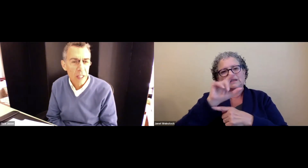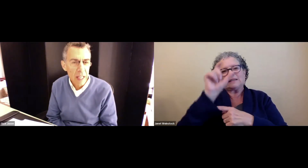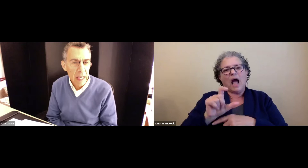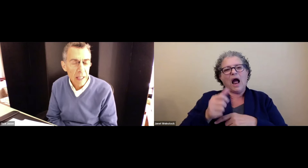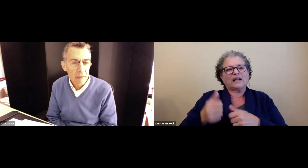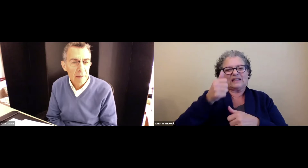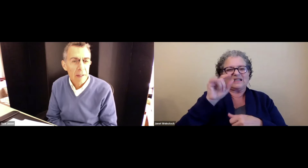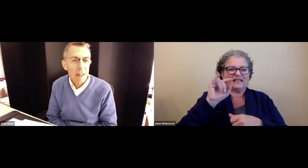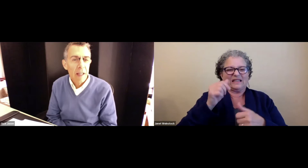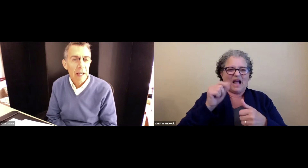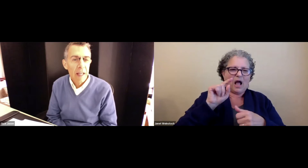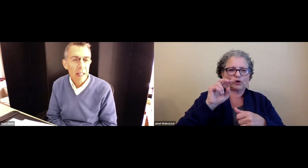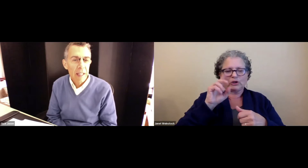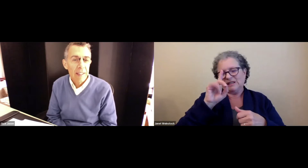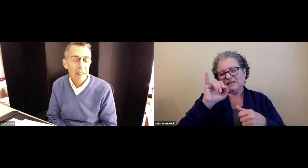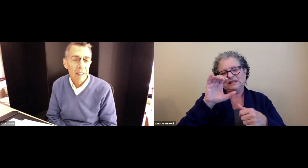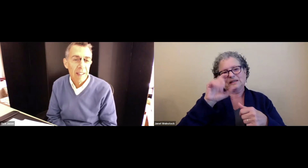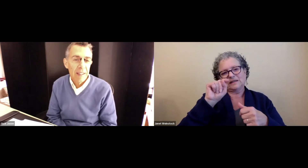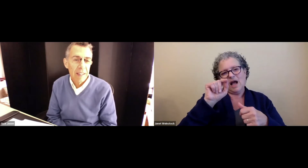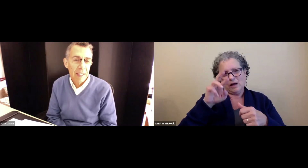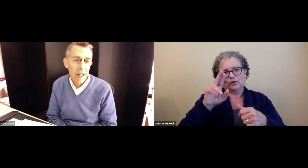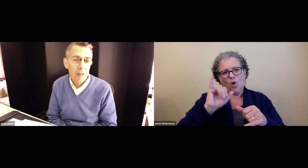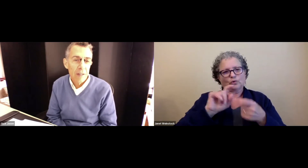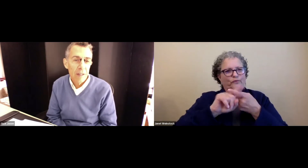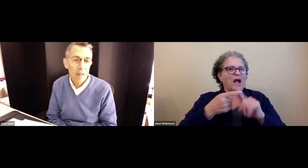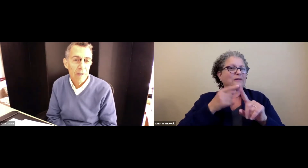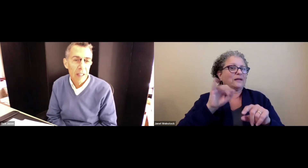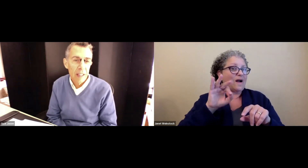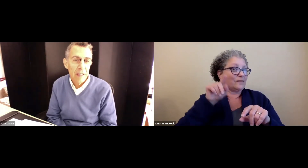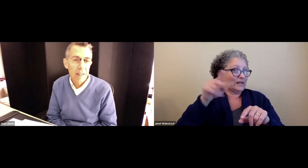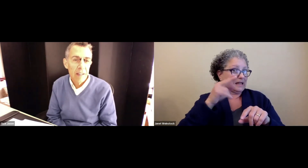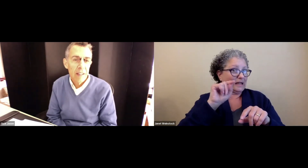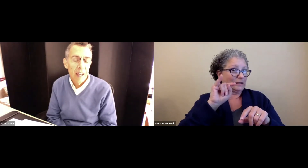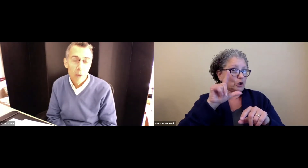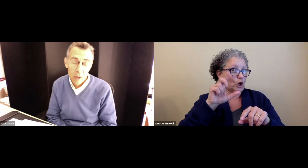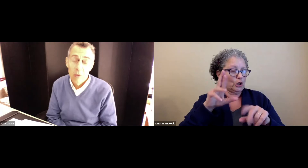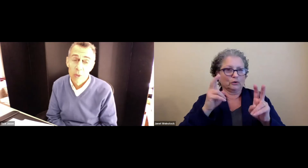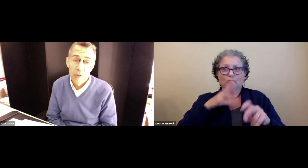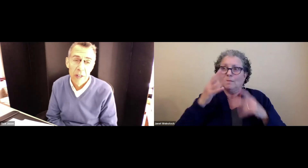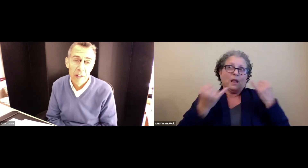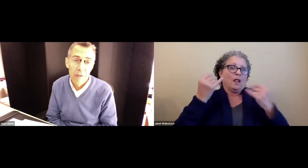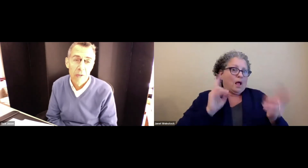Mussolini in Italy, the dictator of Italy, and who also was a friend of Adolf